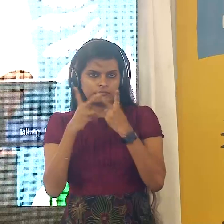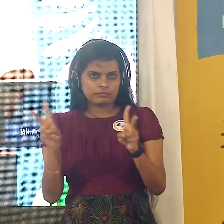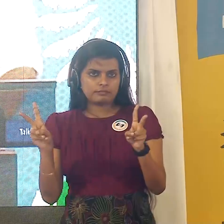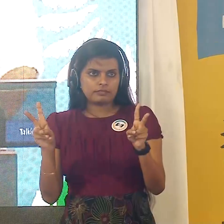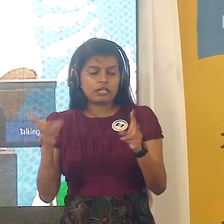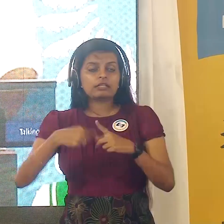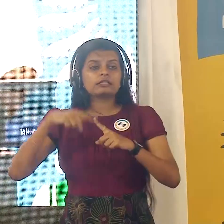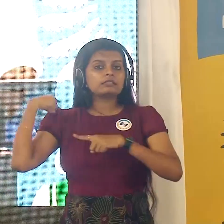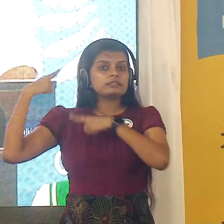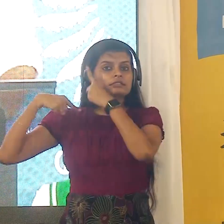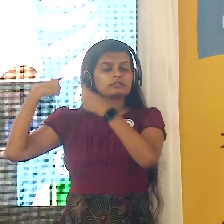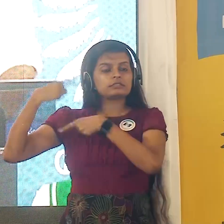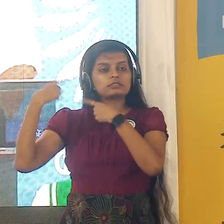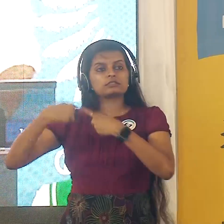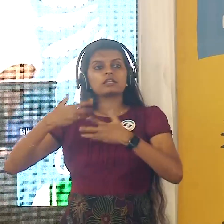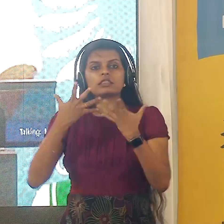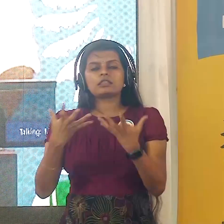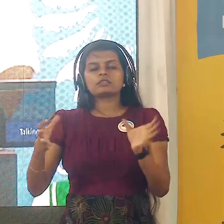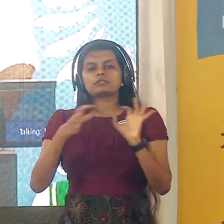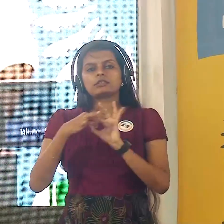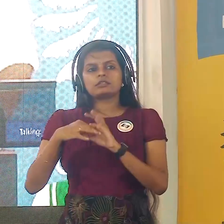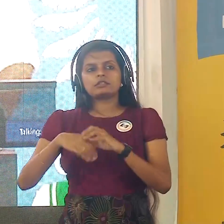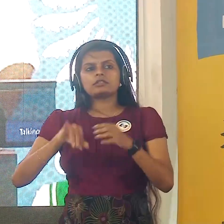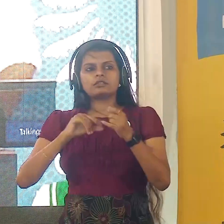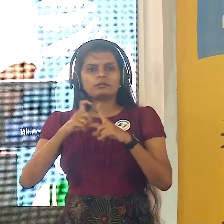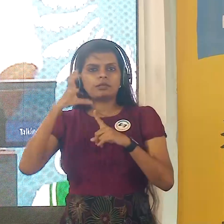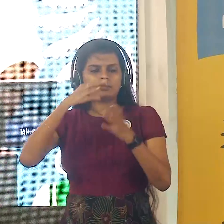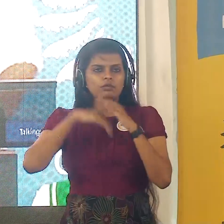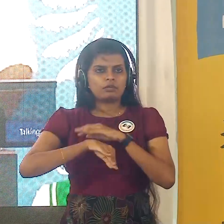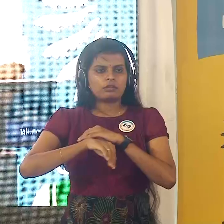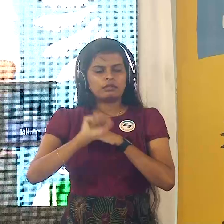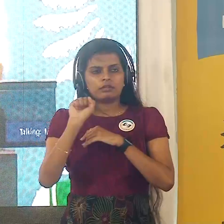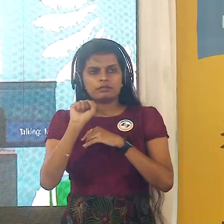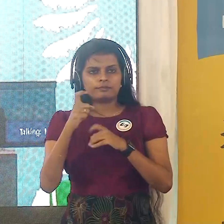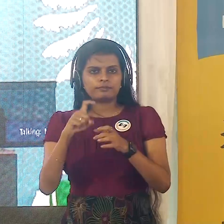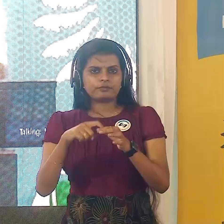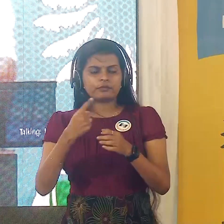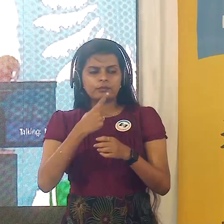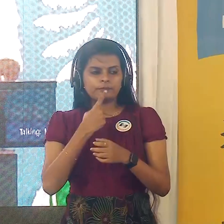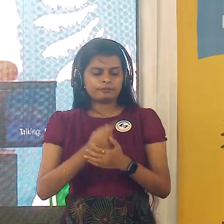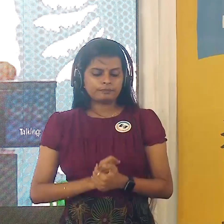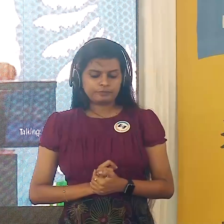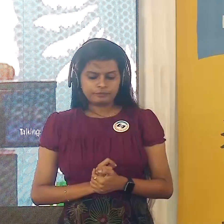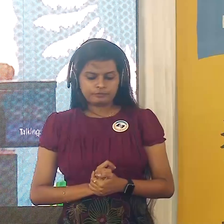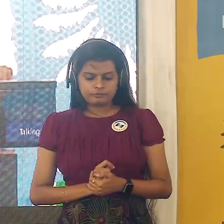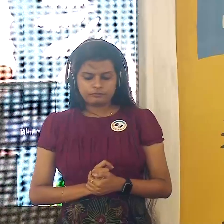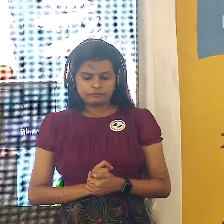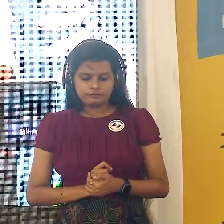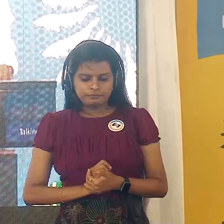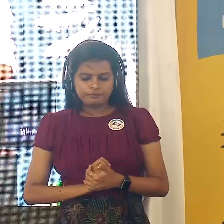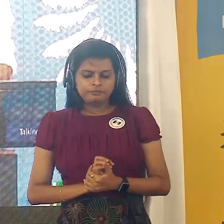the traditional commodity sectors. But that is of course one area where growth